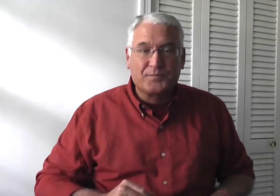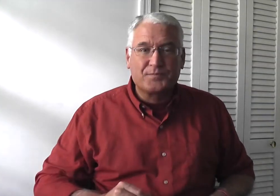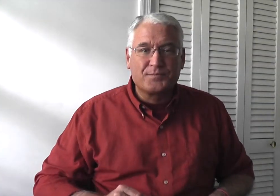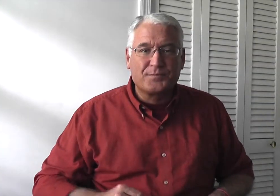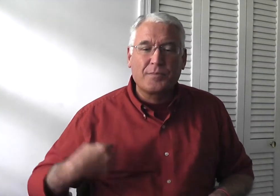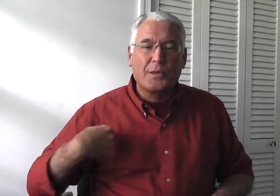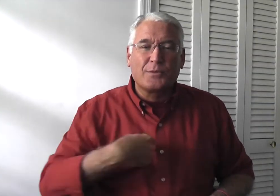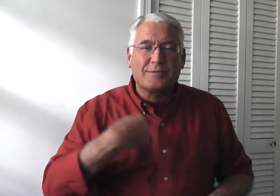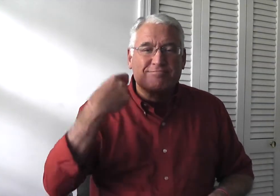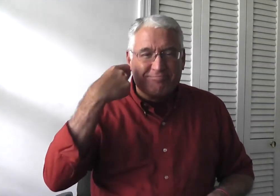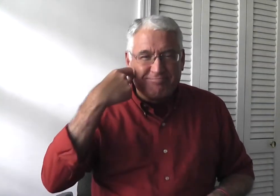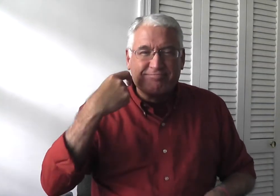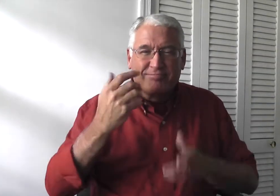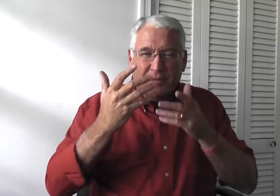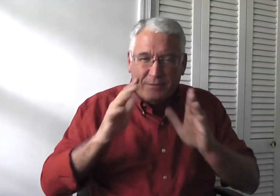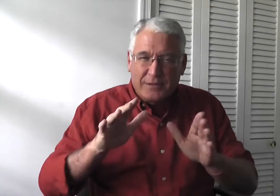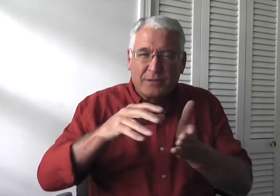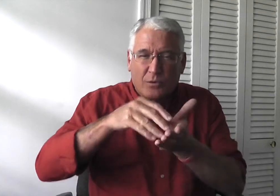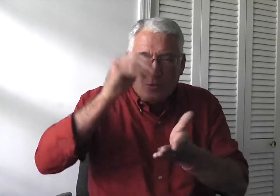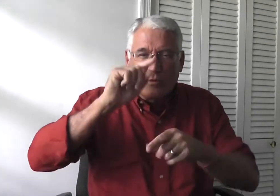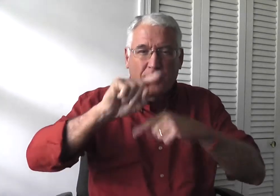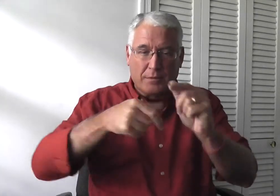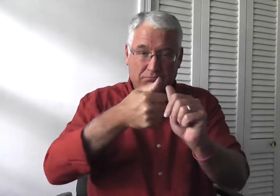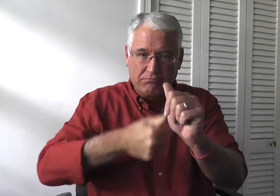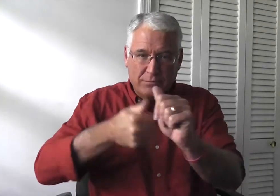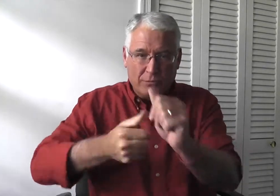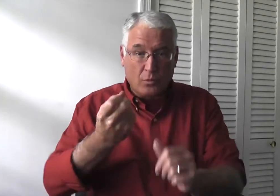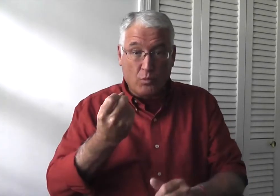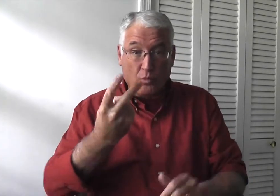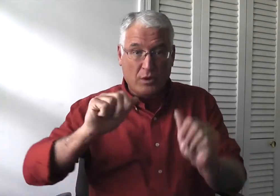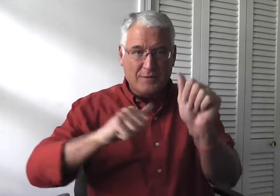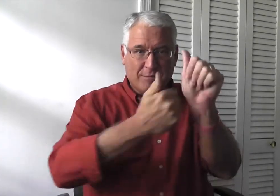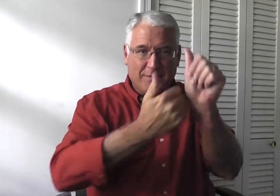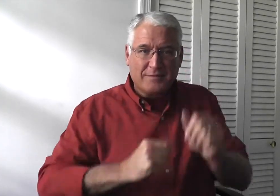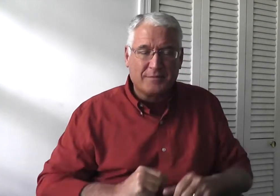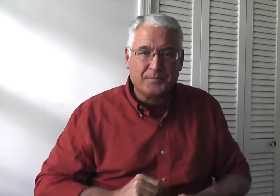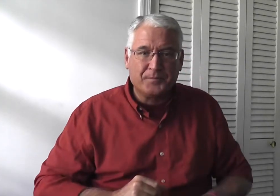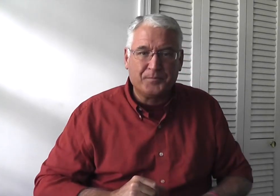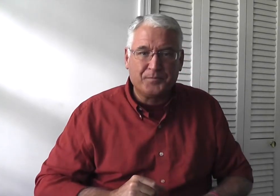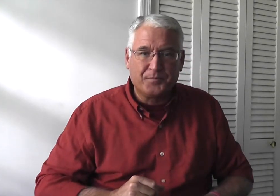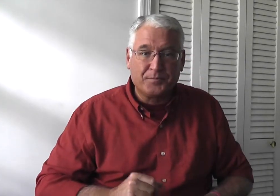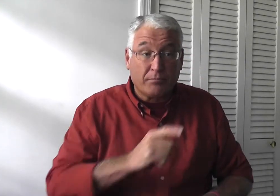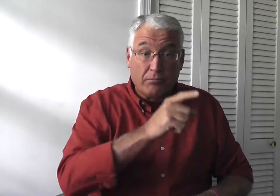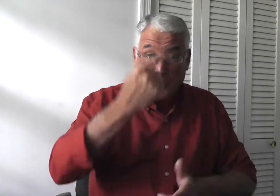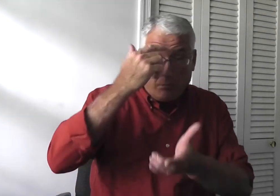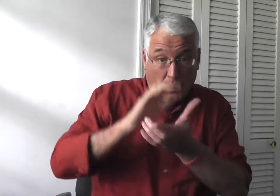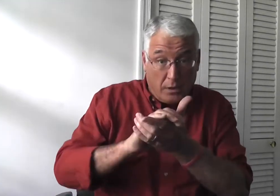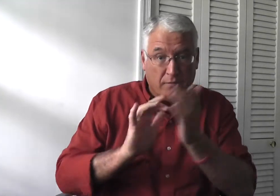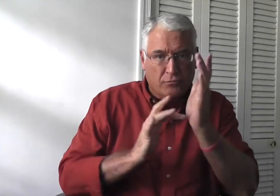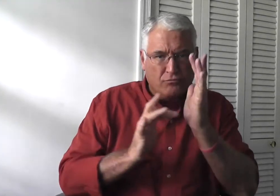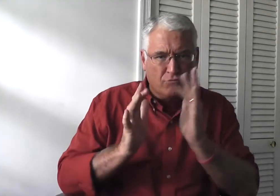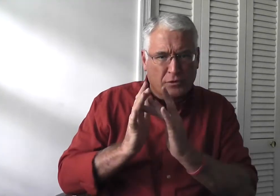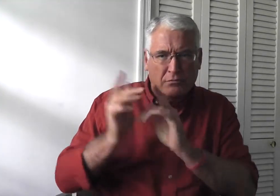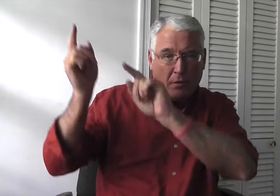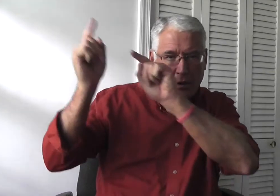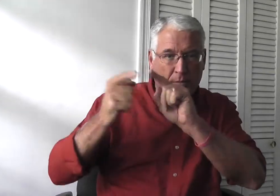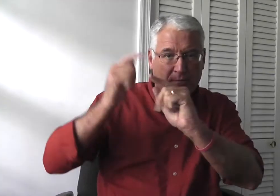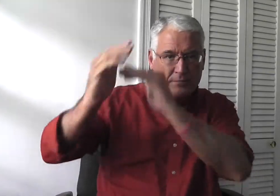Hello. We recently finished learning about the individual 12 apostles.